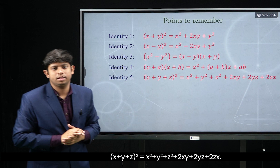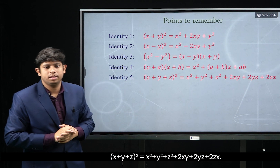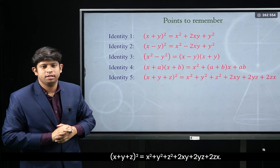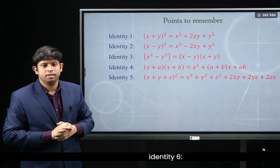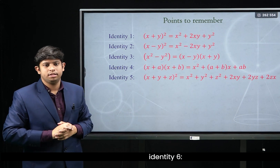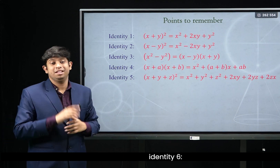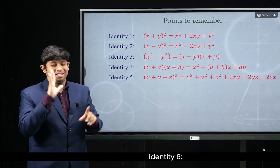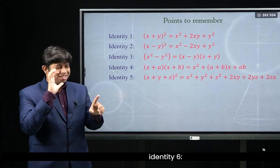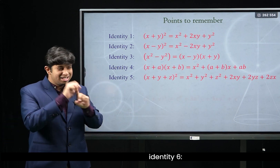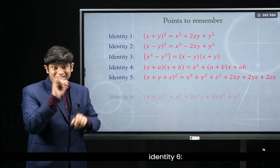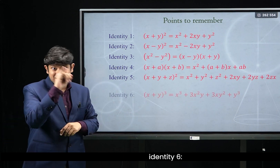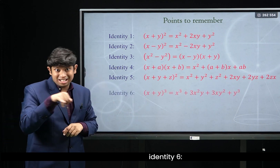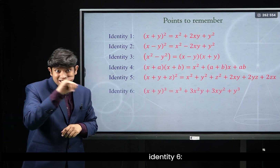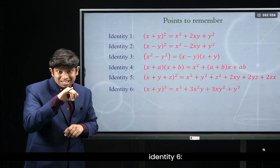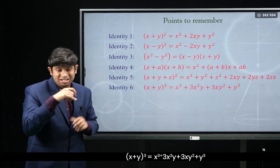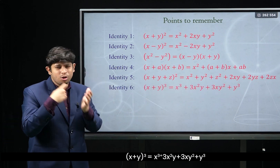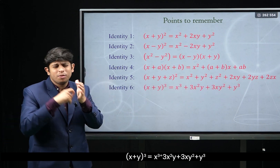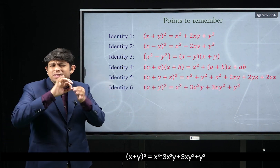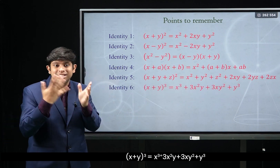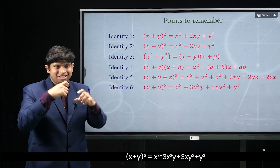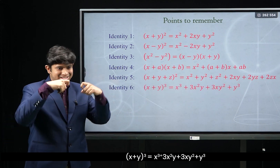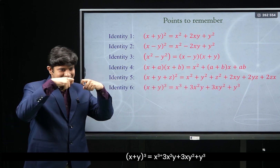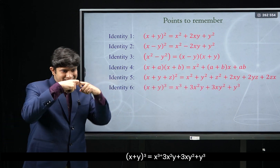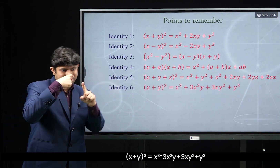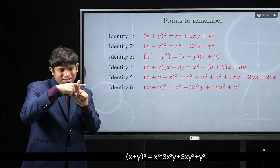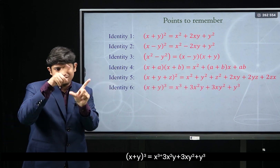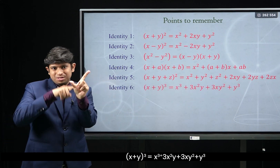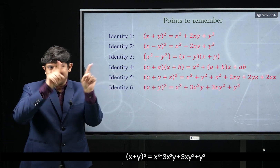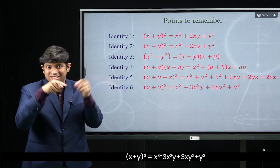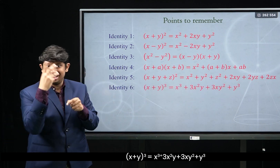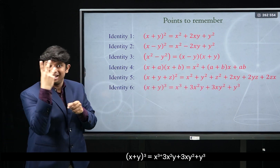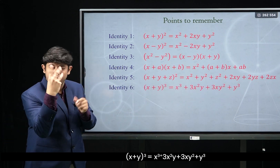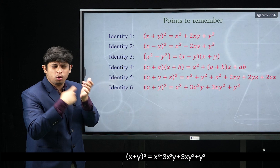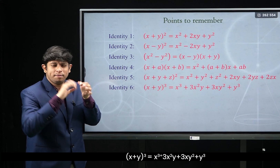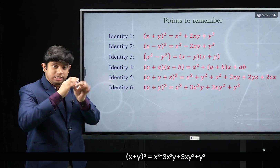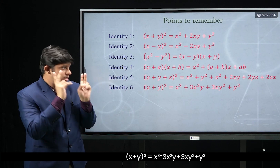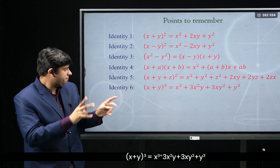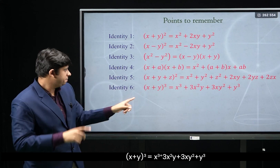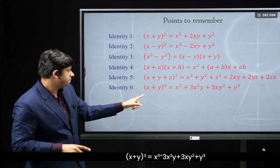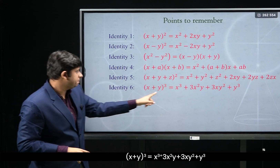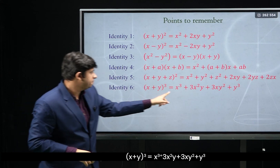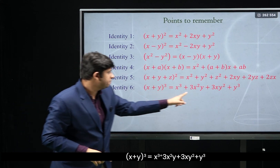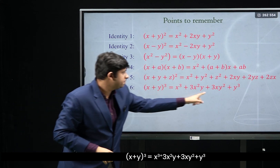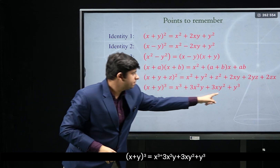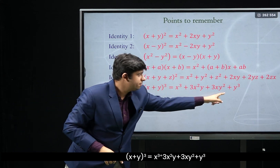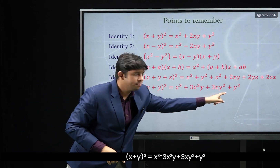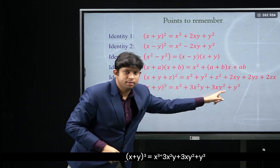2zx. Identity 6. X plus y whole cube is equal to x cube plus 3x square y plus 3xy square plus y